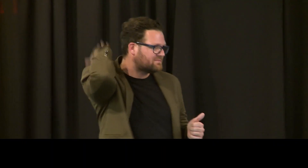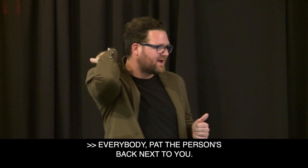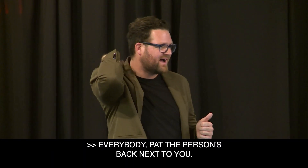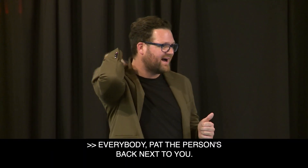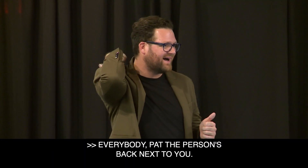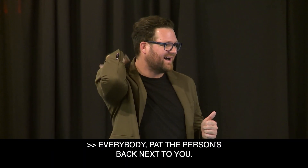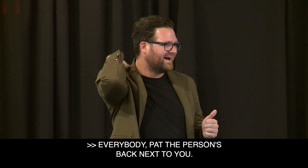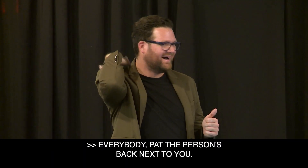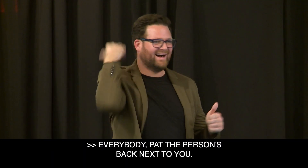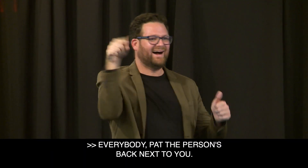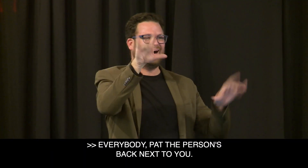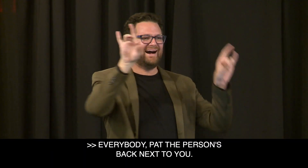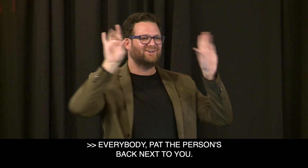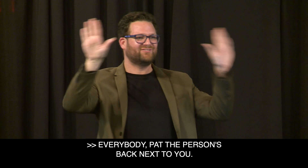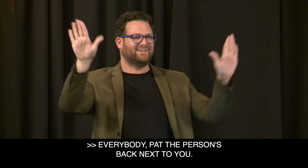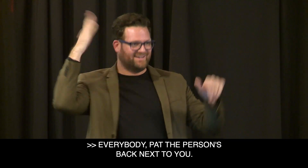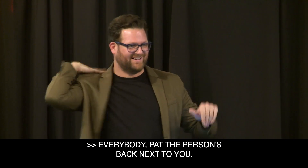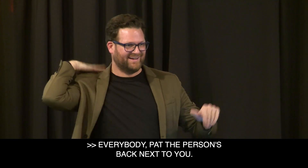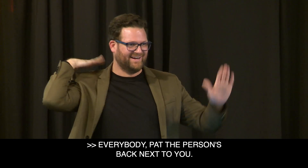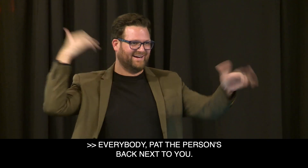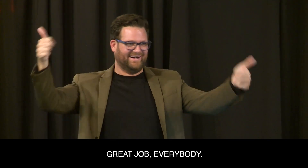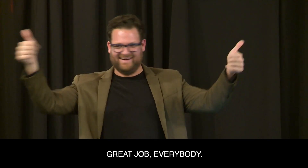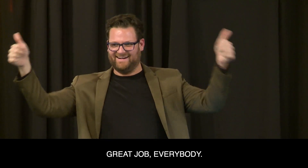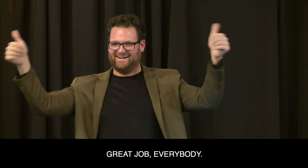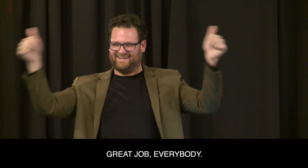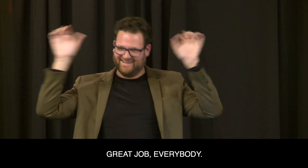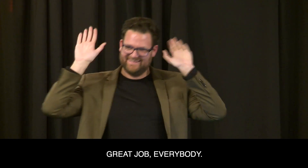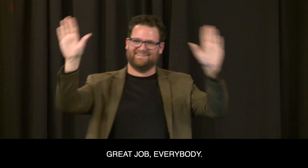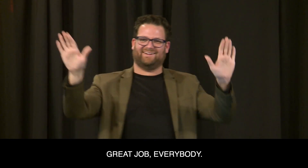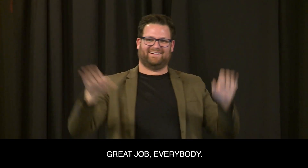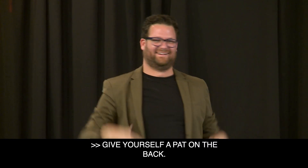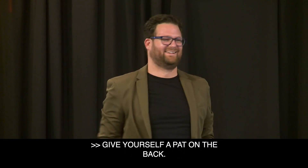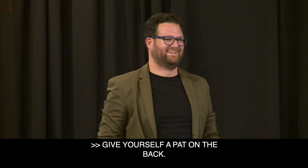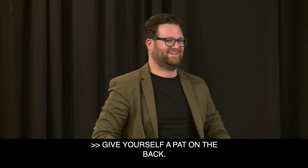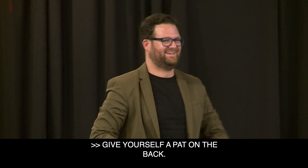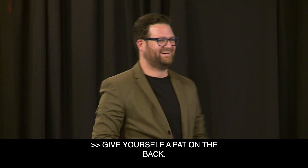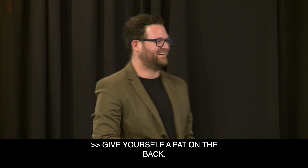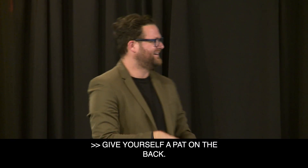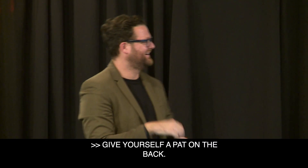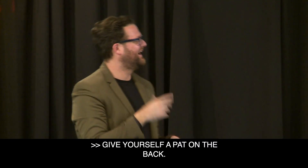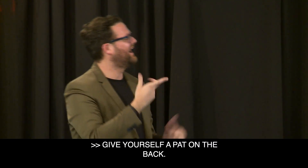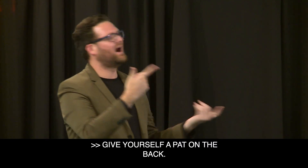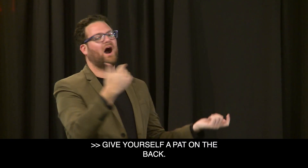Pat, everybody, pat the person's back next to you. Great job, Great everybody. job, guys. Give yourself a pat on the back.